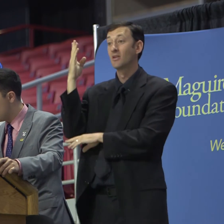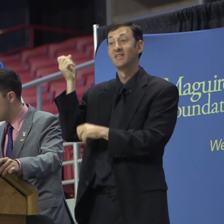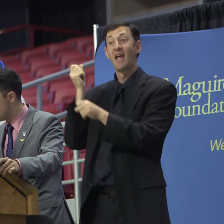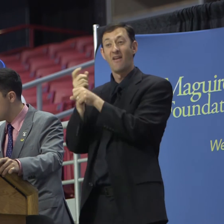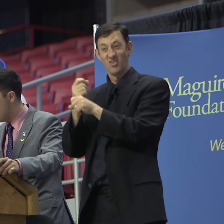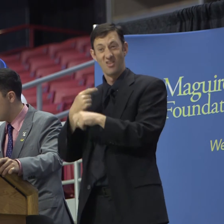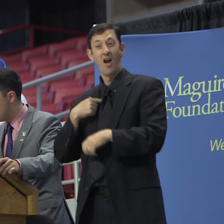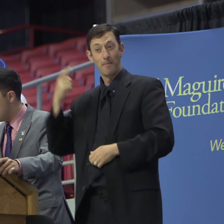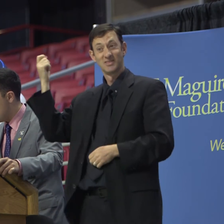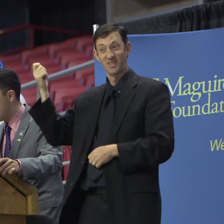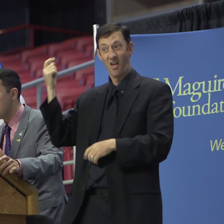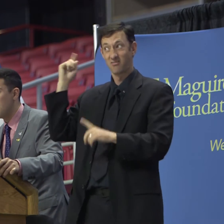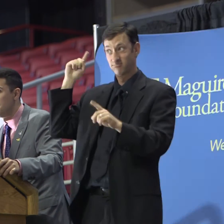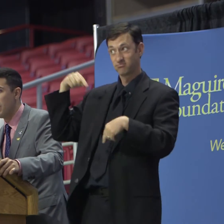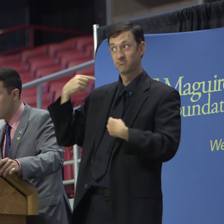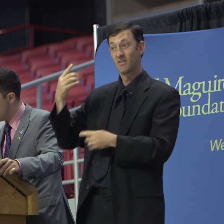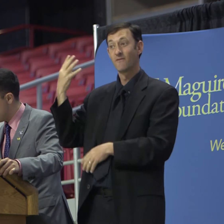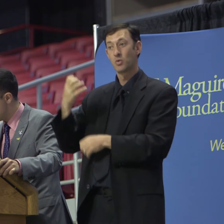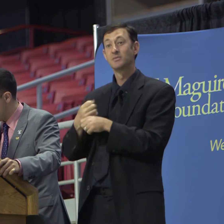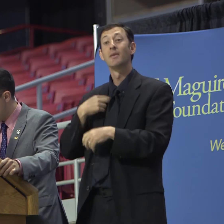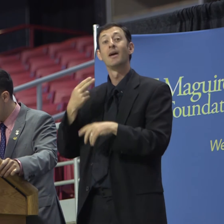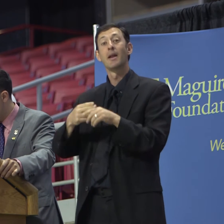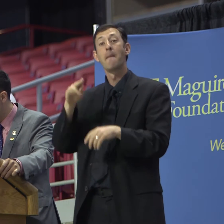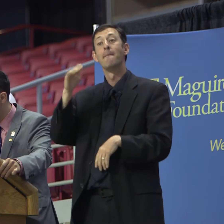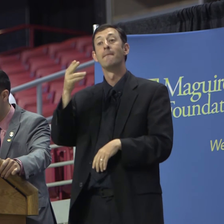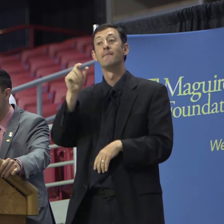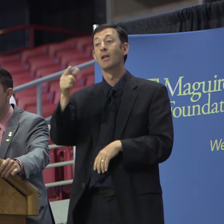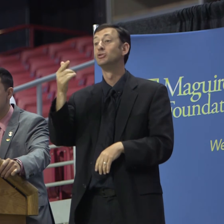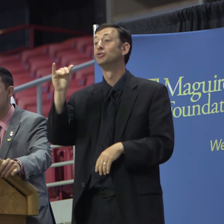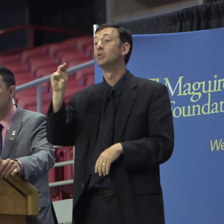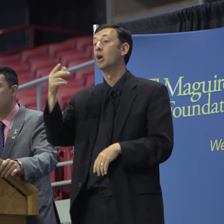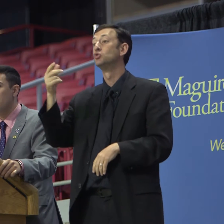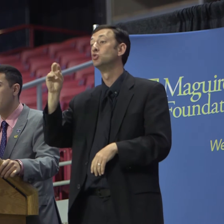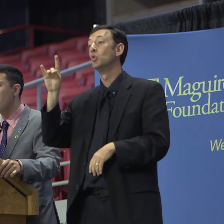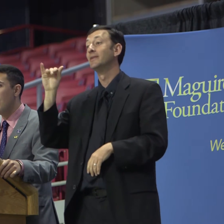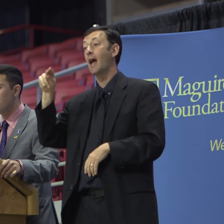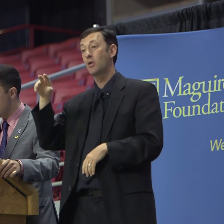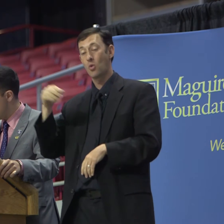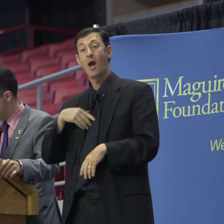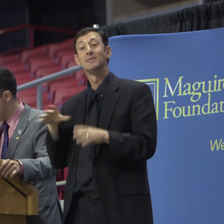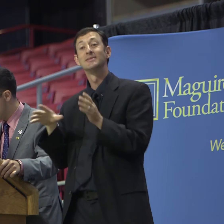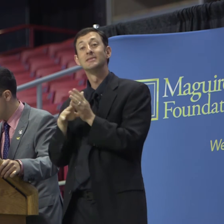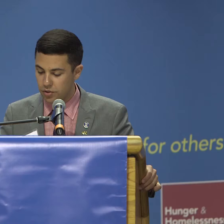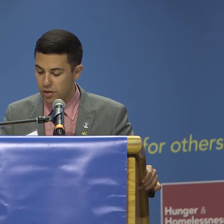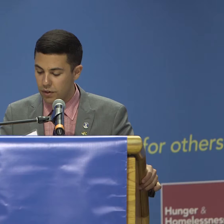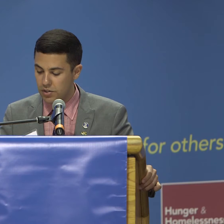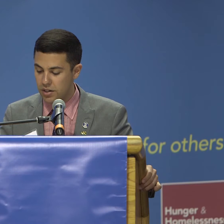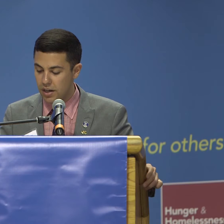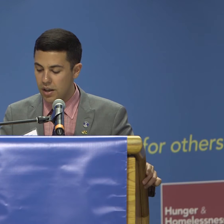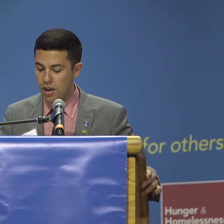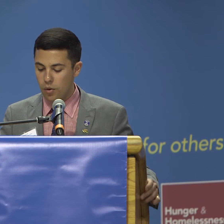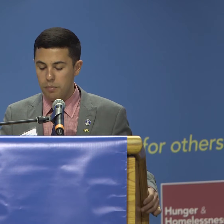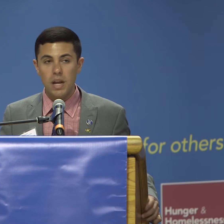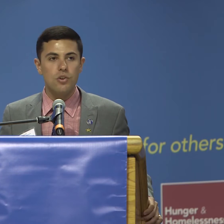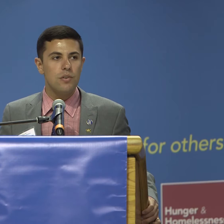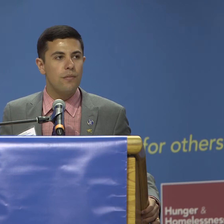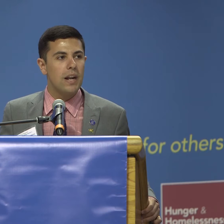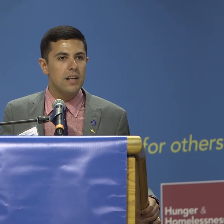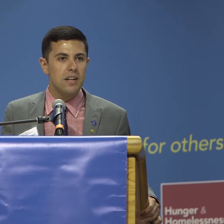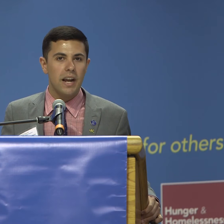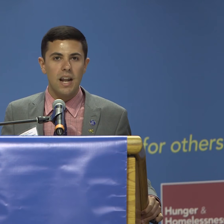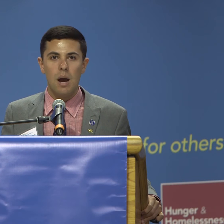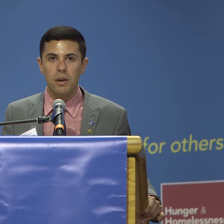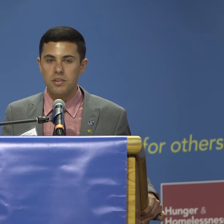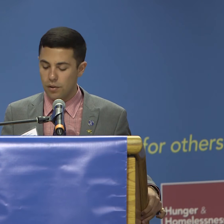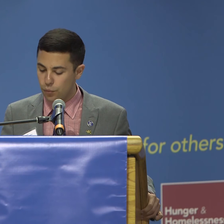Scholar for 4 years now. My name is Michael Giangiordano. I'm currently a senior in the LeBeau College of Business at Drexel University with majors in